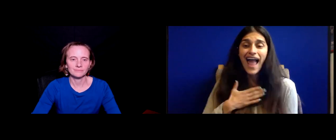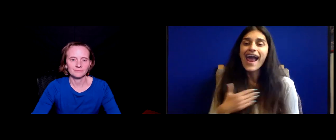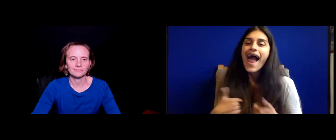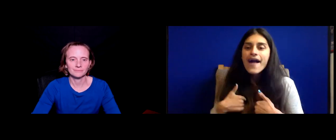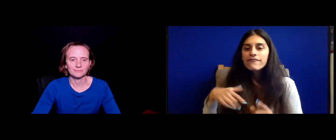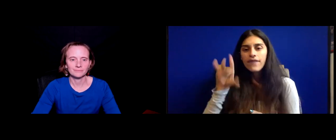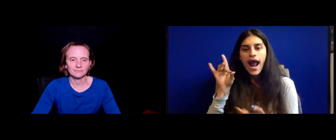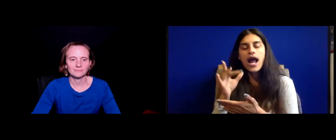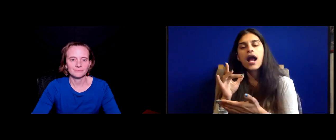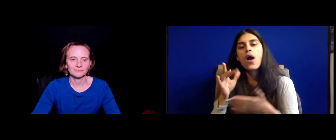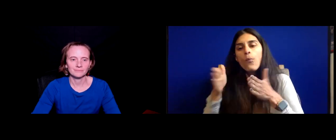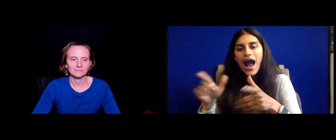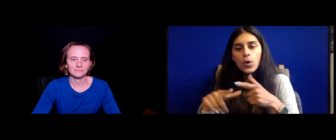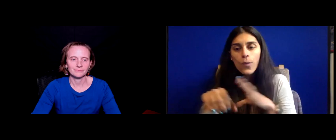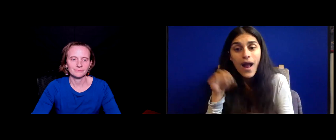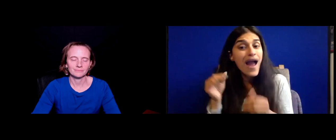and it wasn't easy to go through.